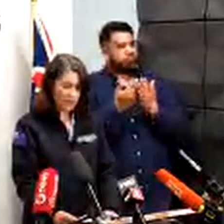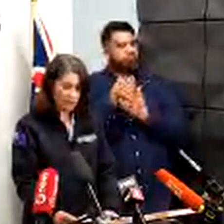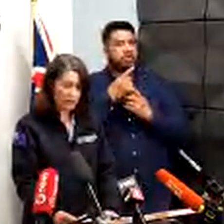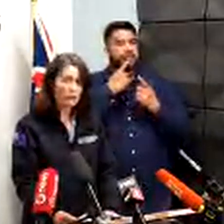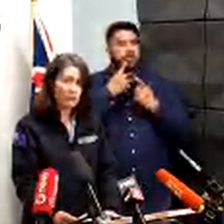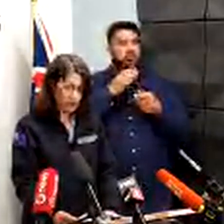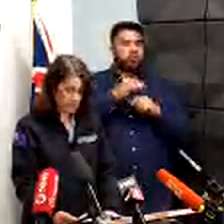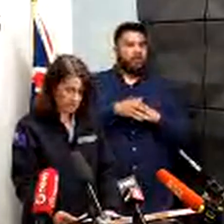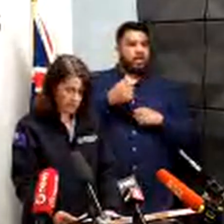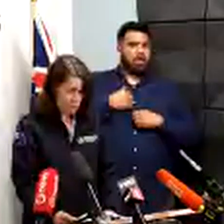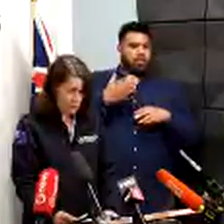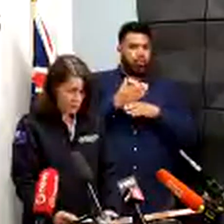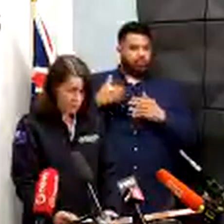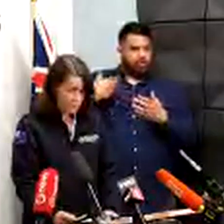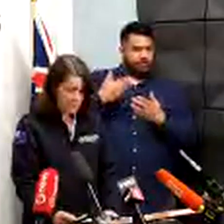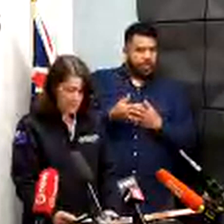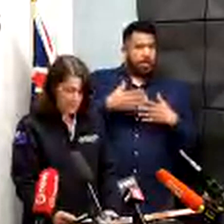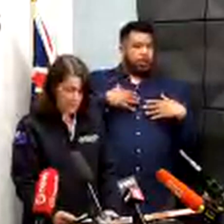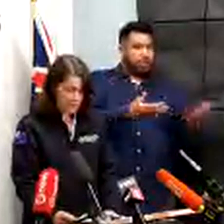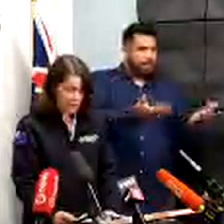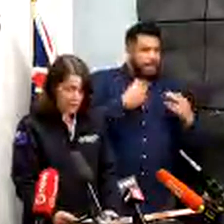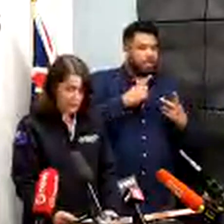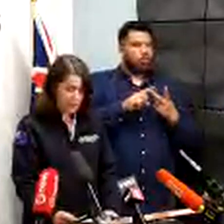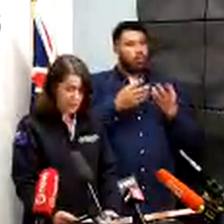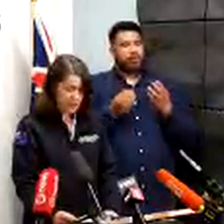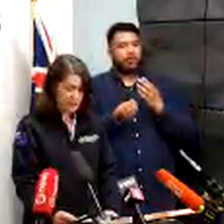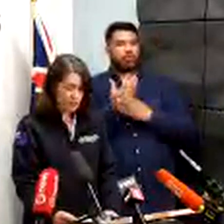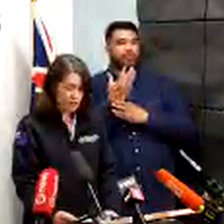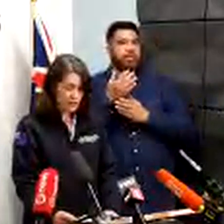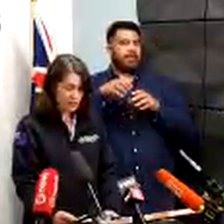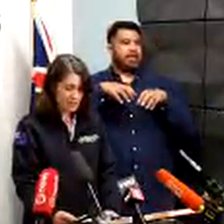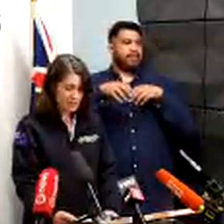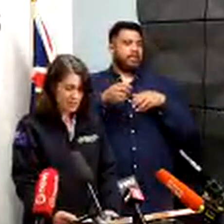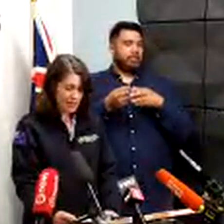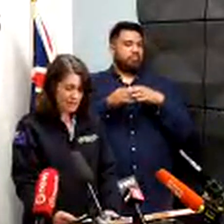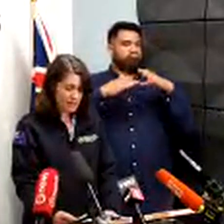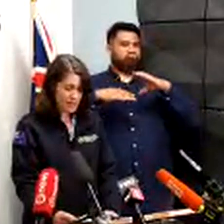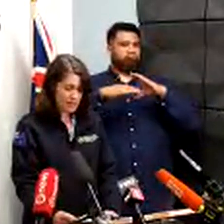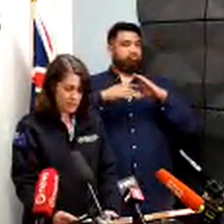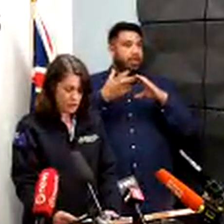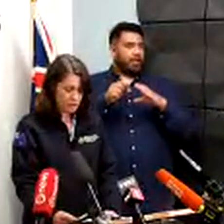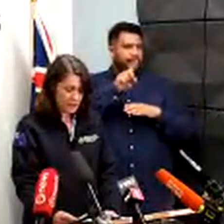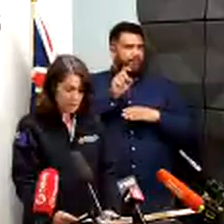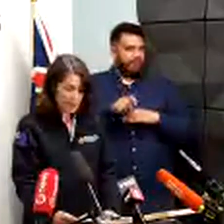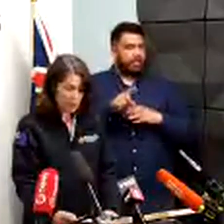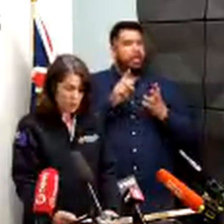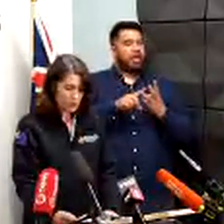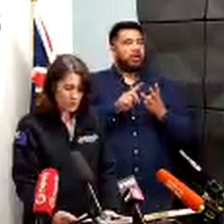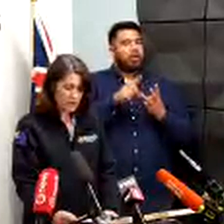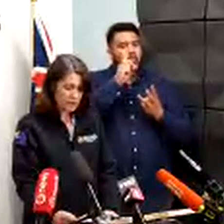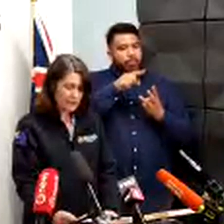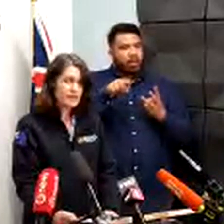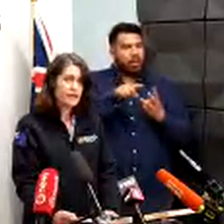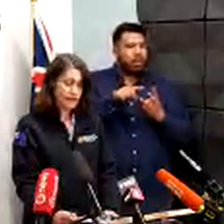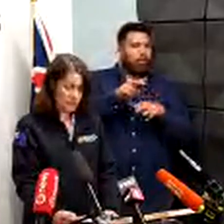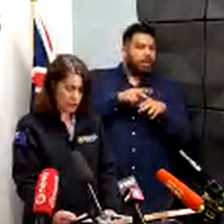the recovery operation, the volcanic activity on Waikare, White Island, and the status of those affected as reported by